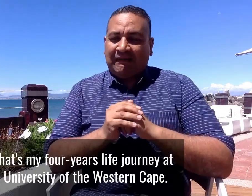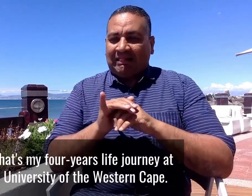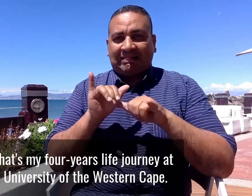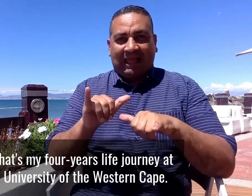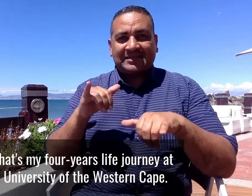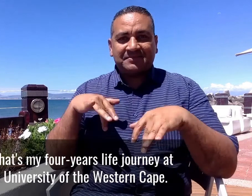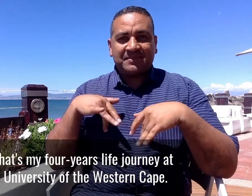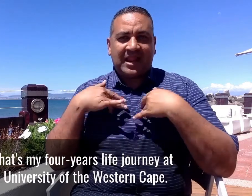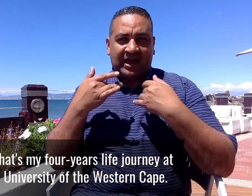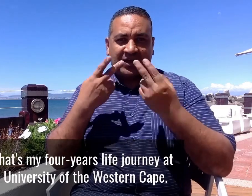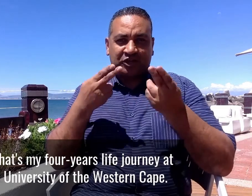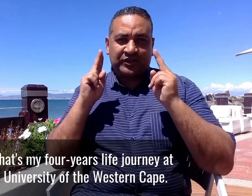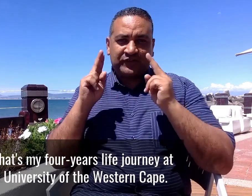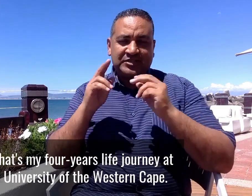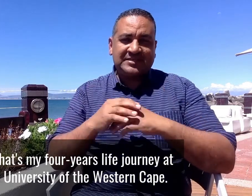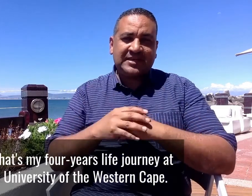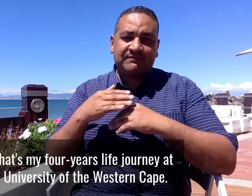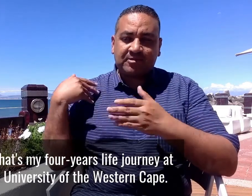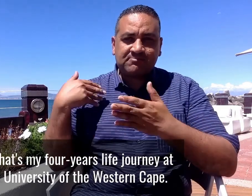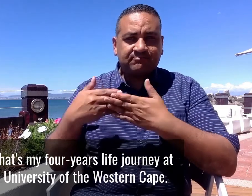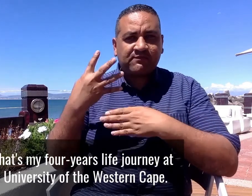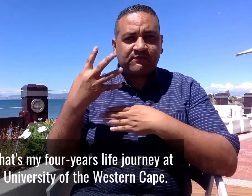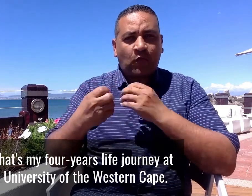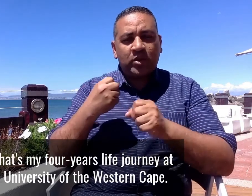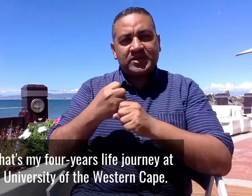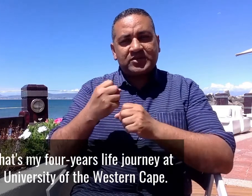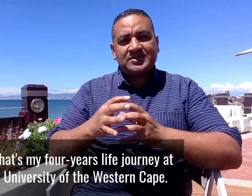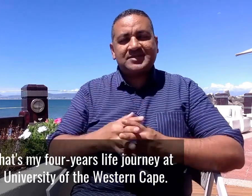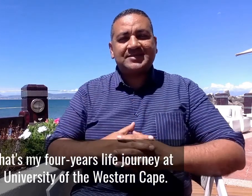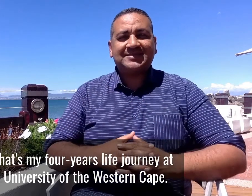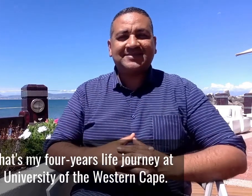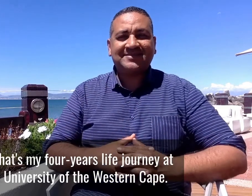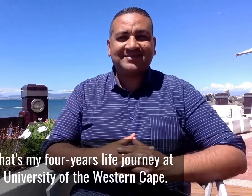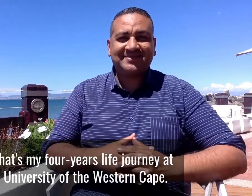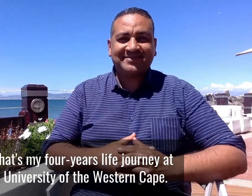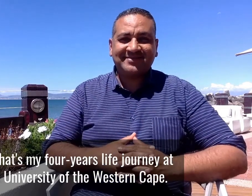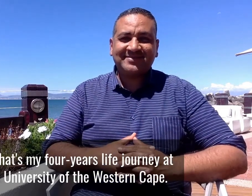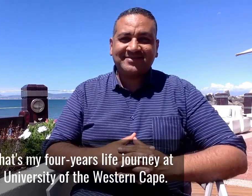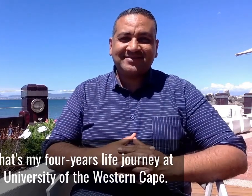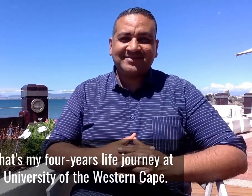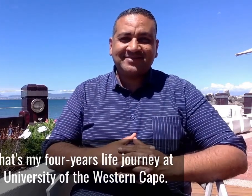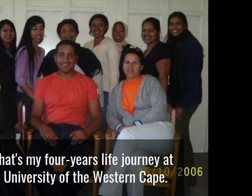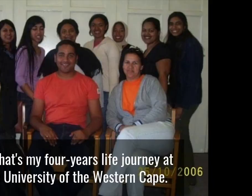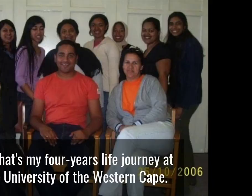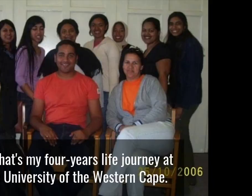etc. So that's my 4-year life journey at the University of the Western Cape.